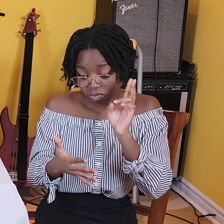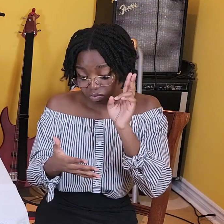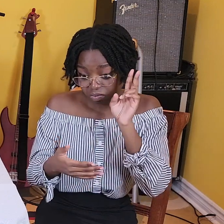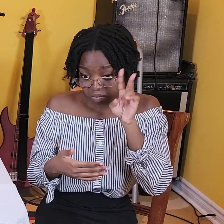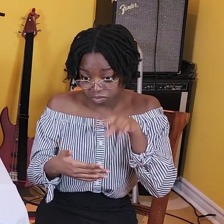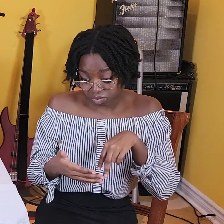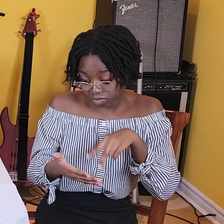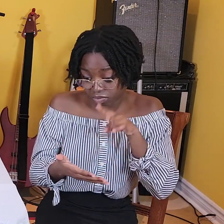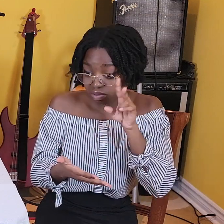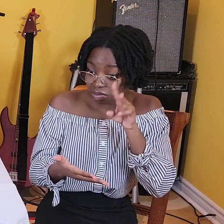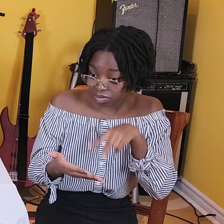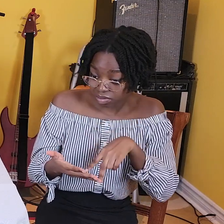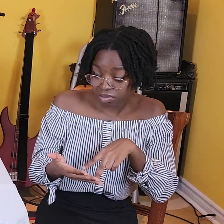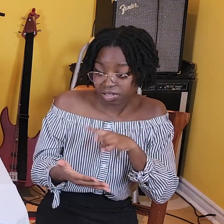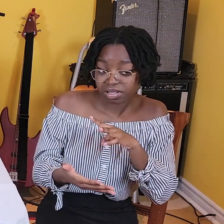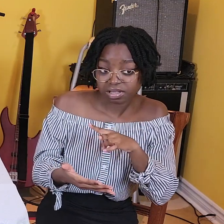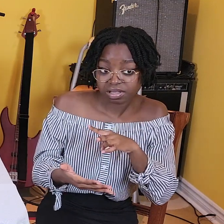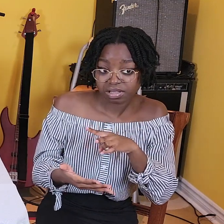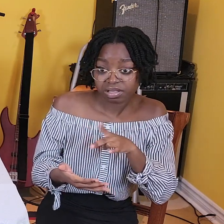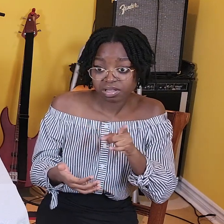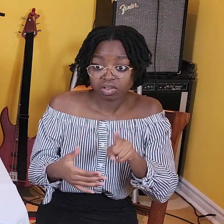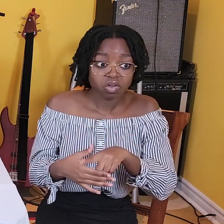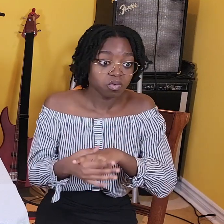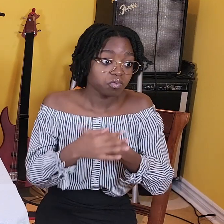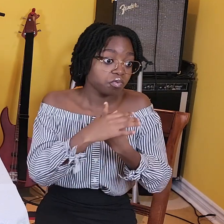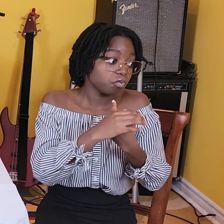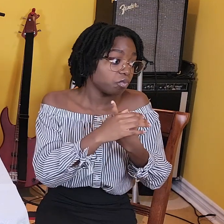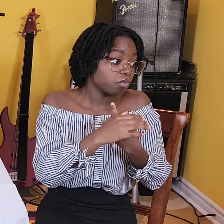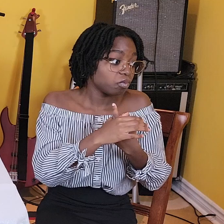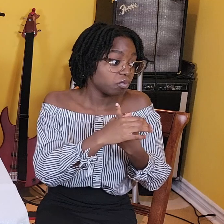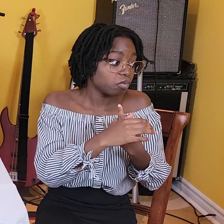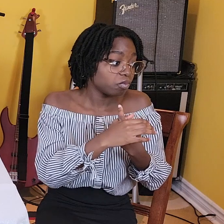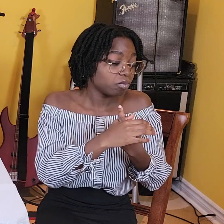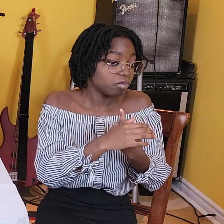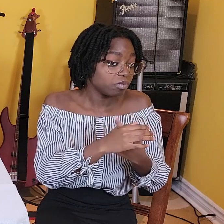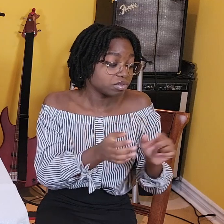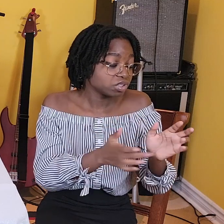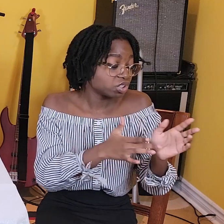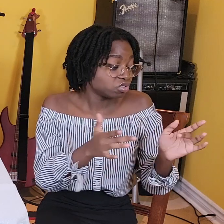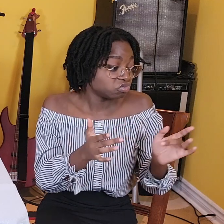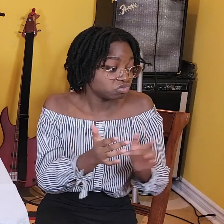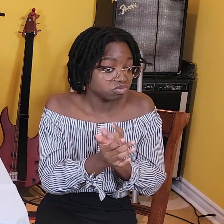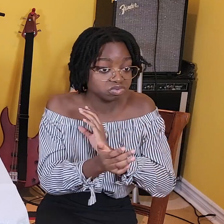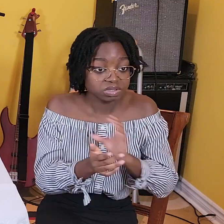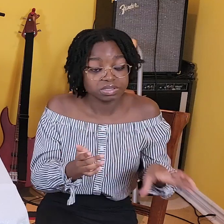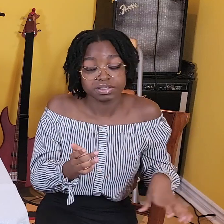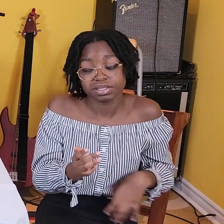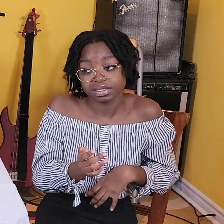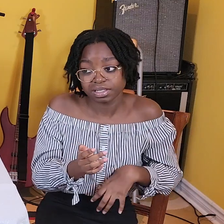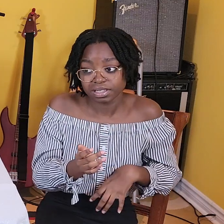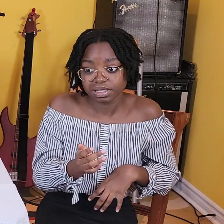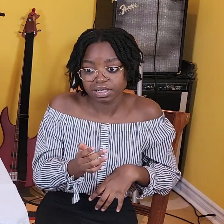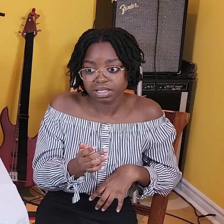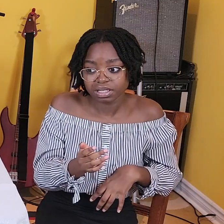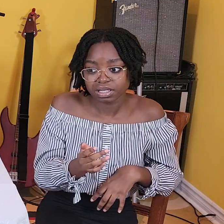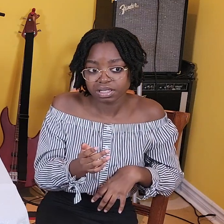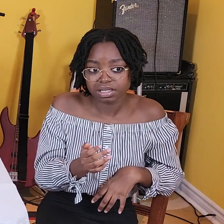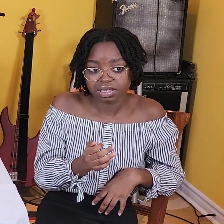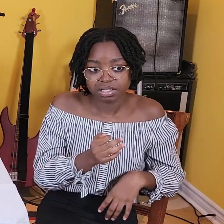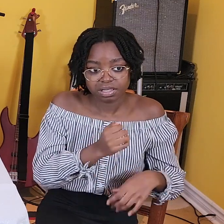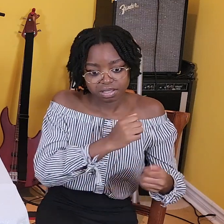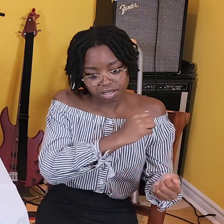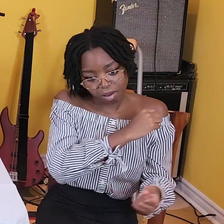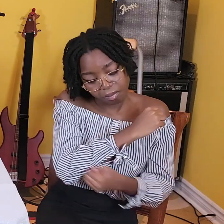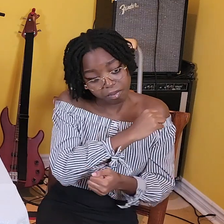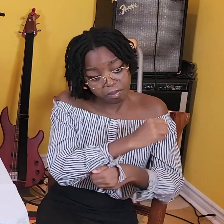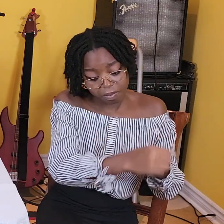that happened from what we saw from the beginning. You know, Jesus Christ being the Passover lamb that